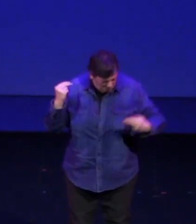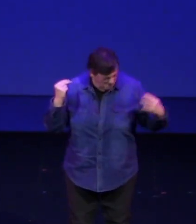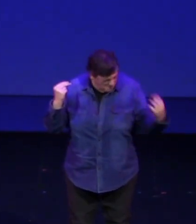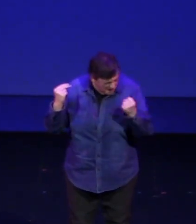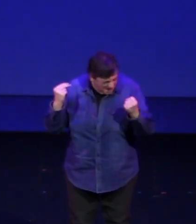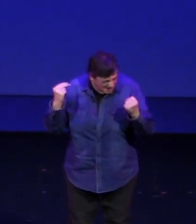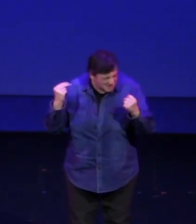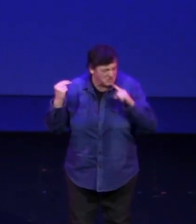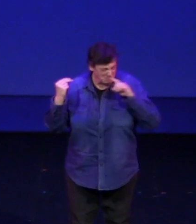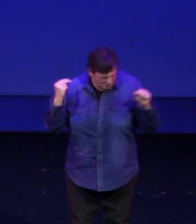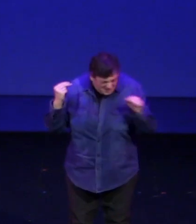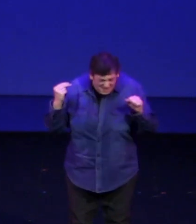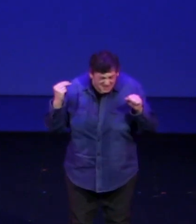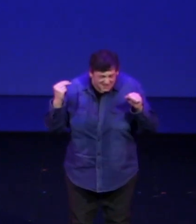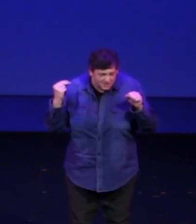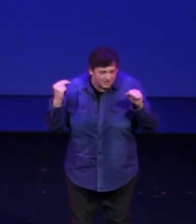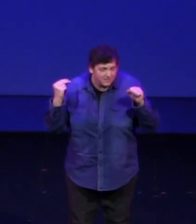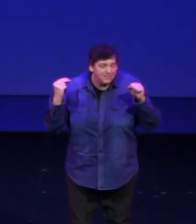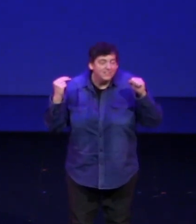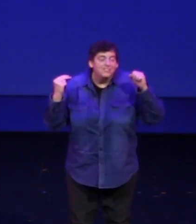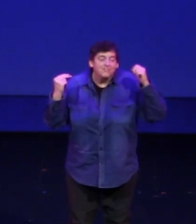We both won? Really?